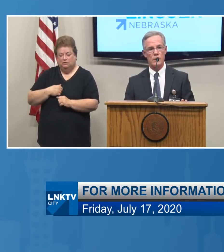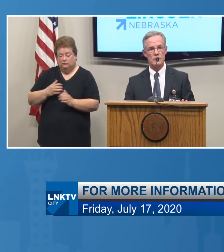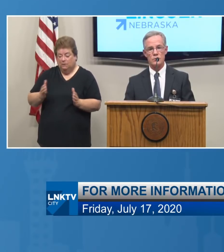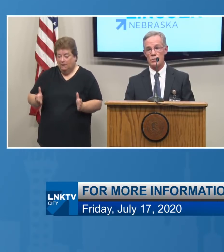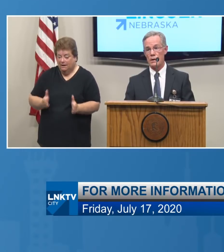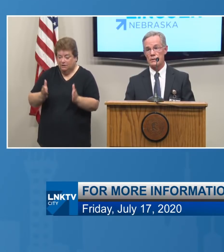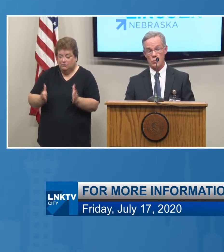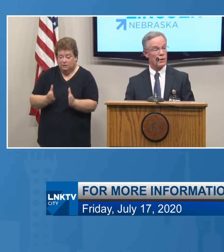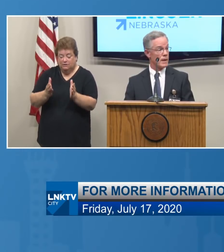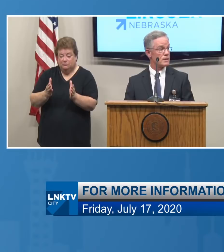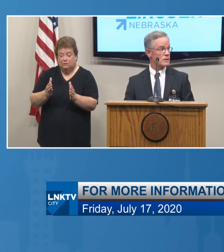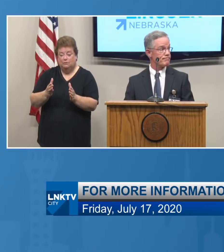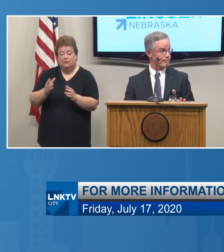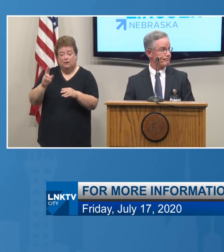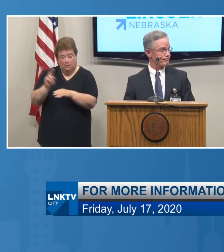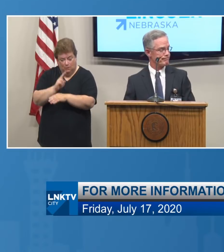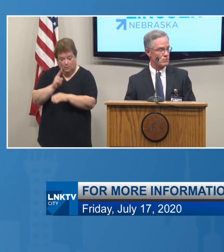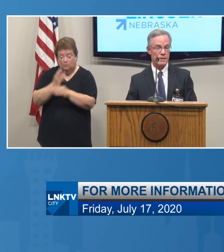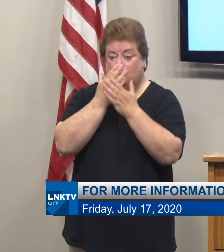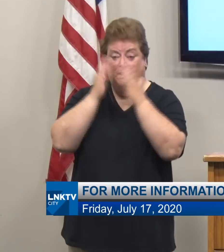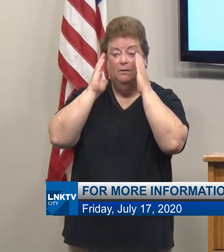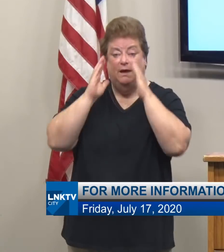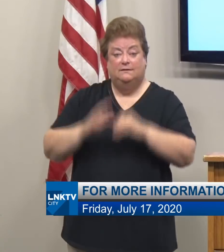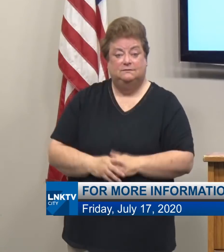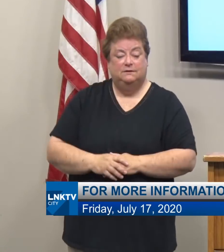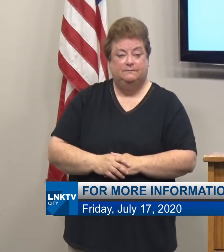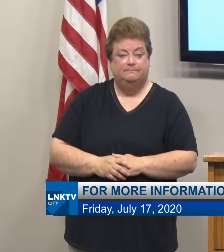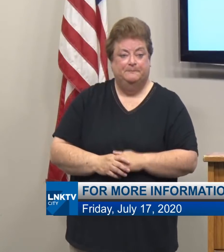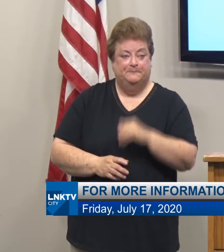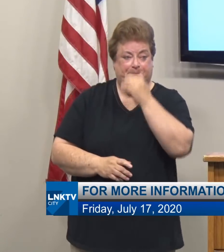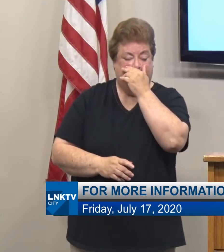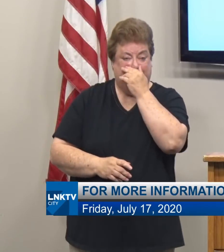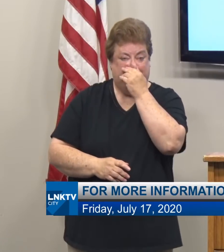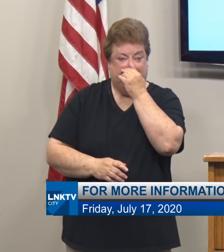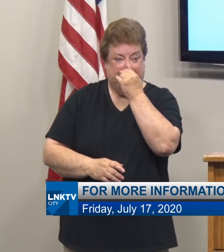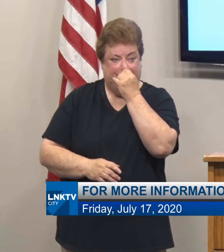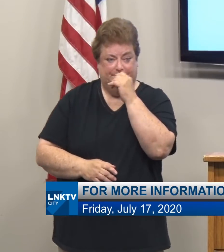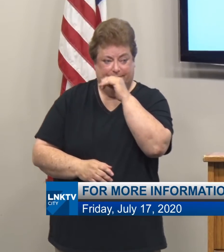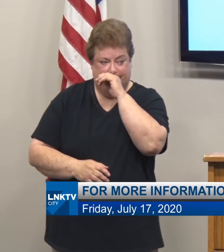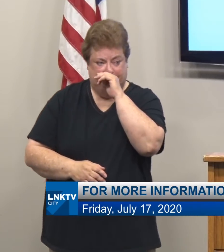closing moment to wear a mask. Thank you, Mayor.